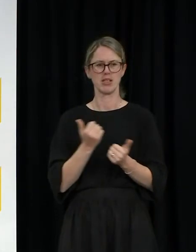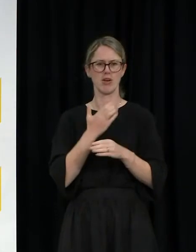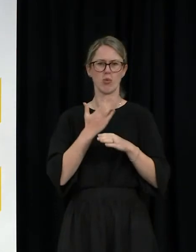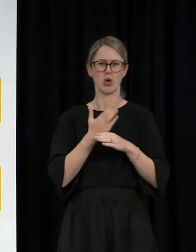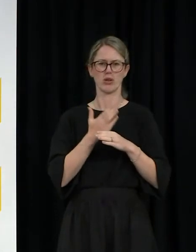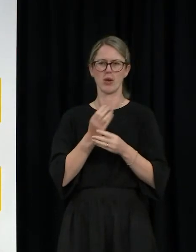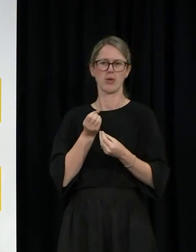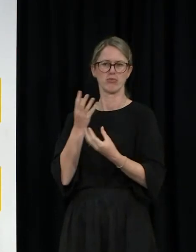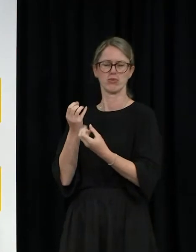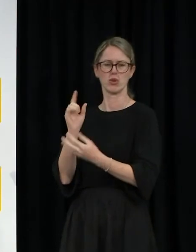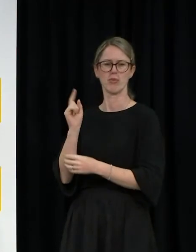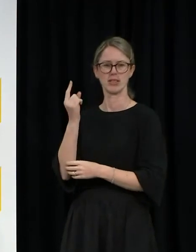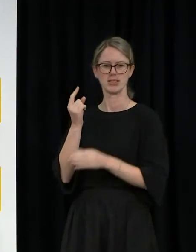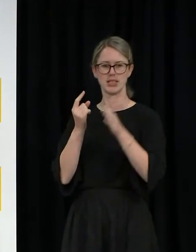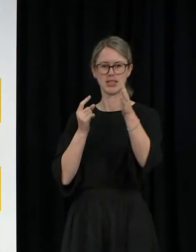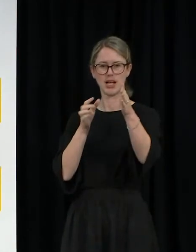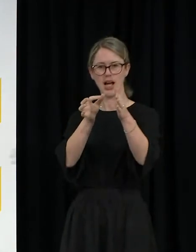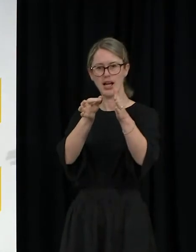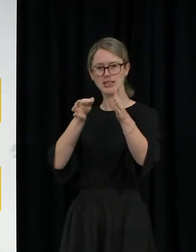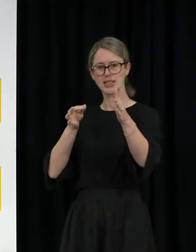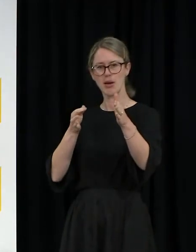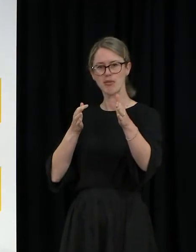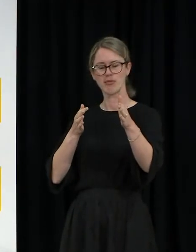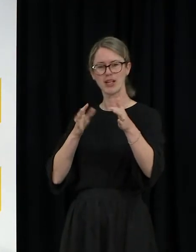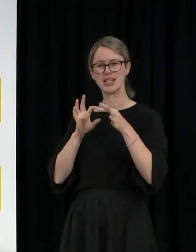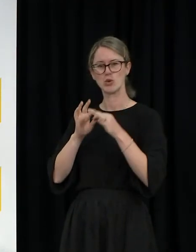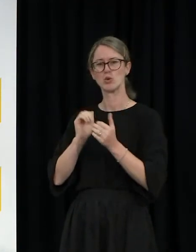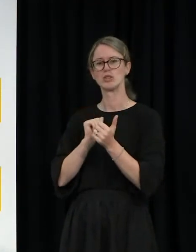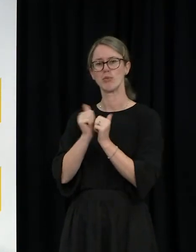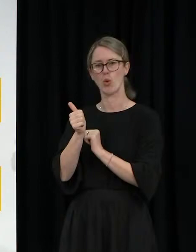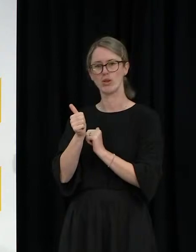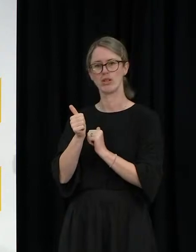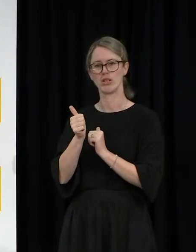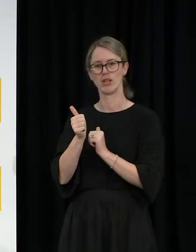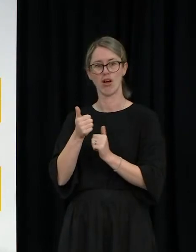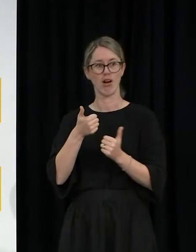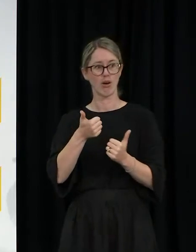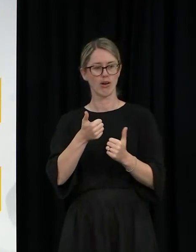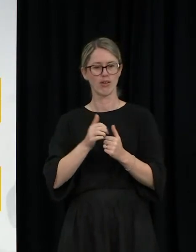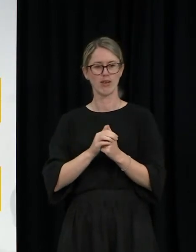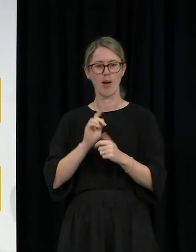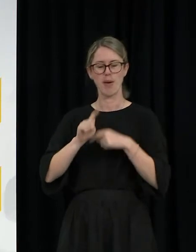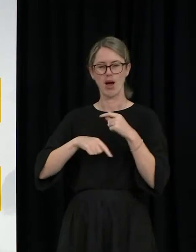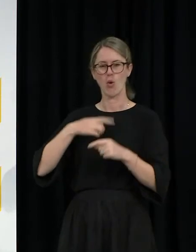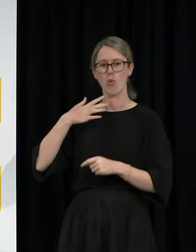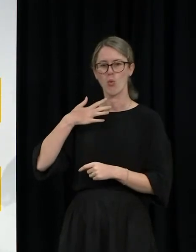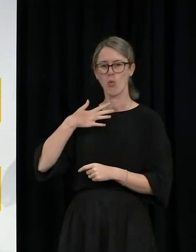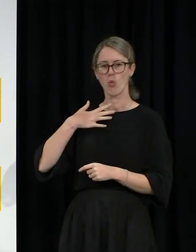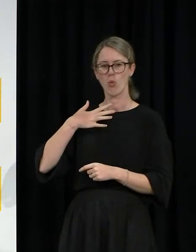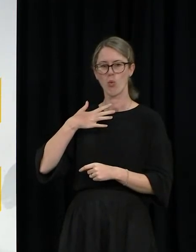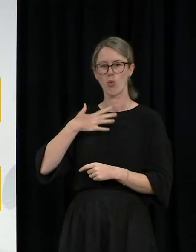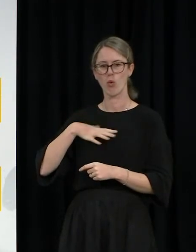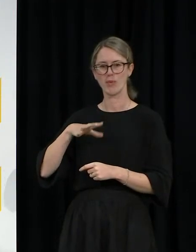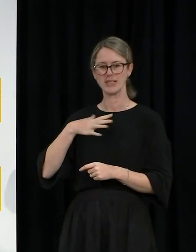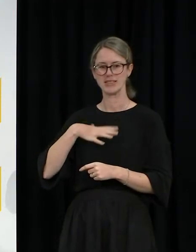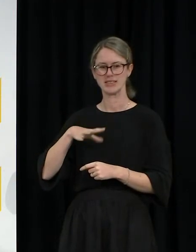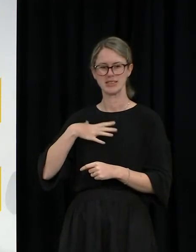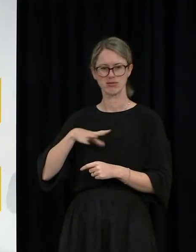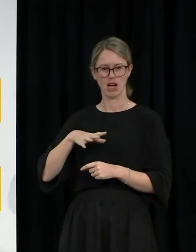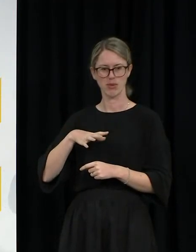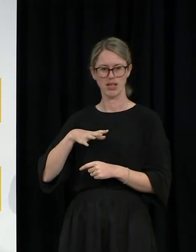just a continuation. Just a question on behalf of sport about Thank goodness. The women's Big Bash League.